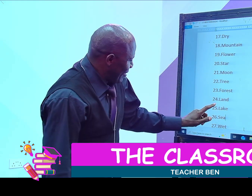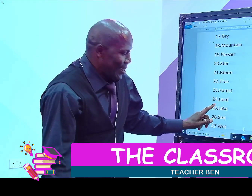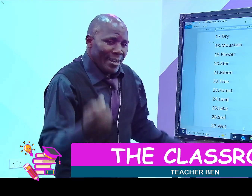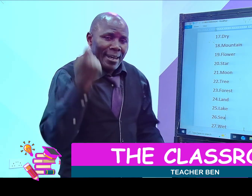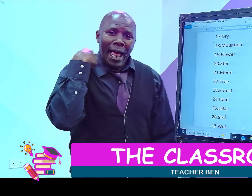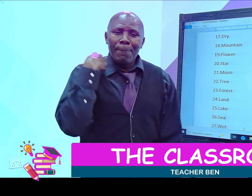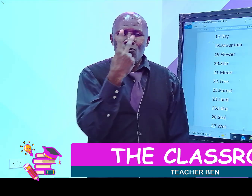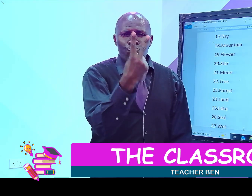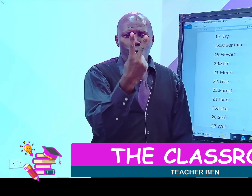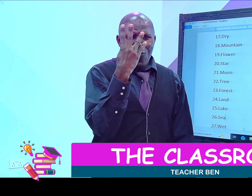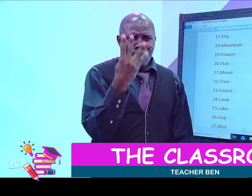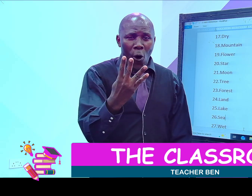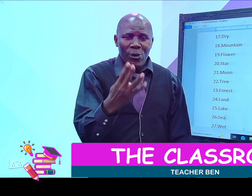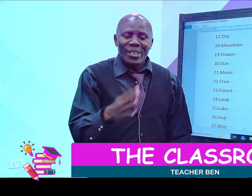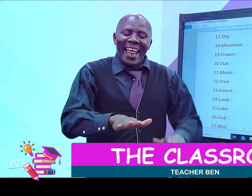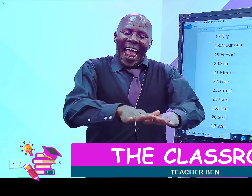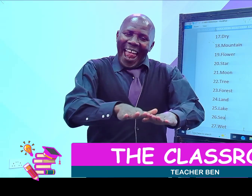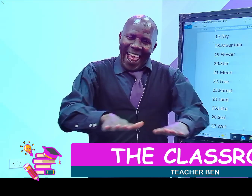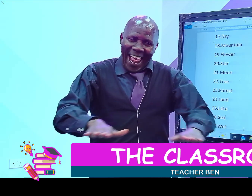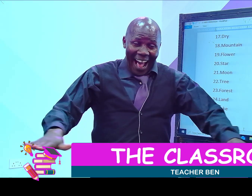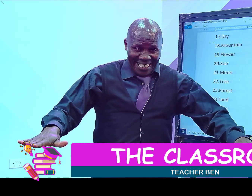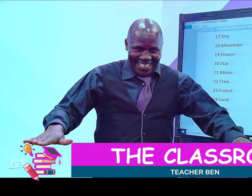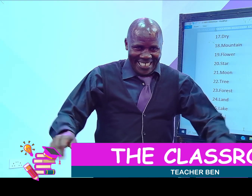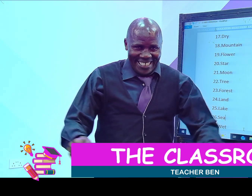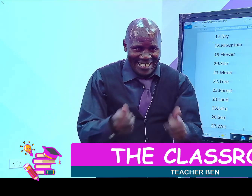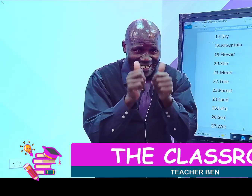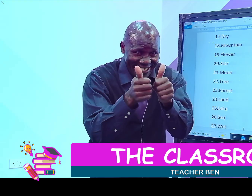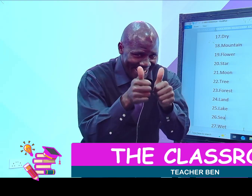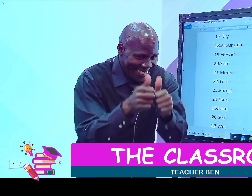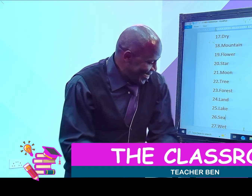Number 24, we have land.